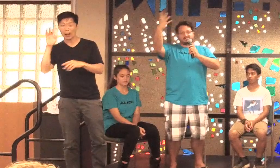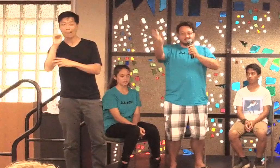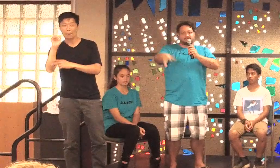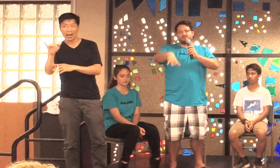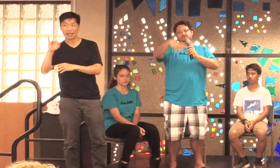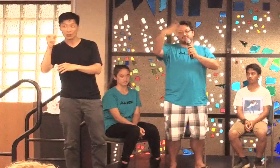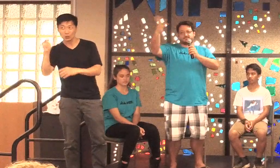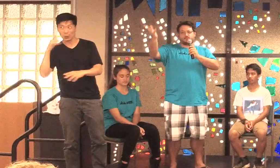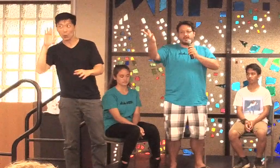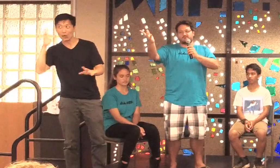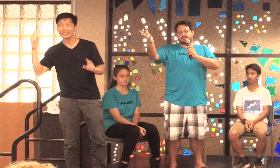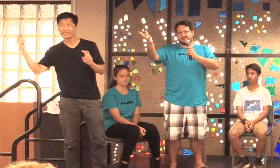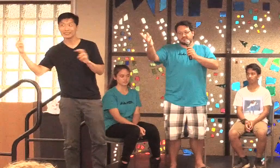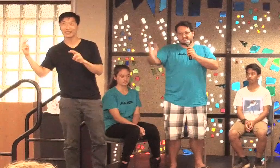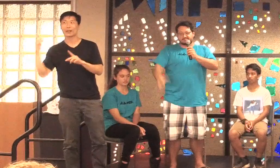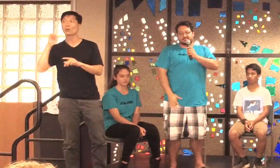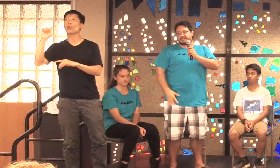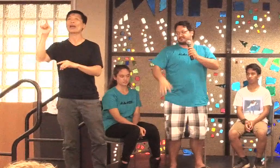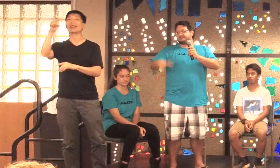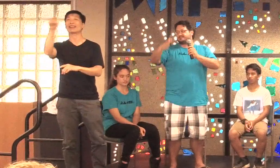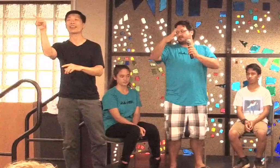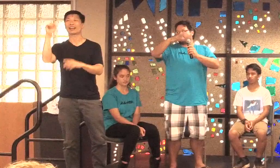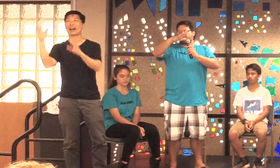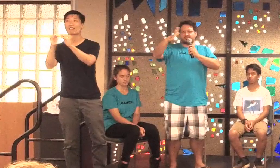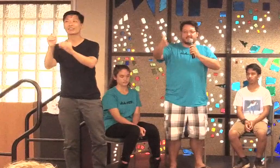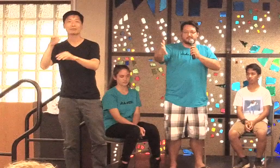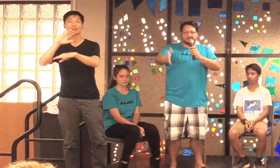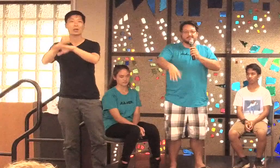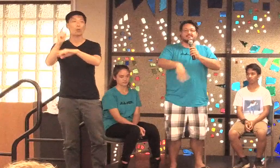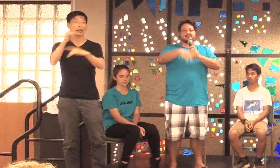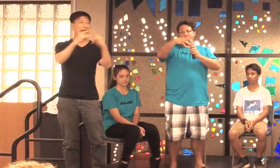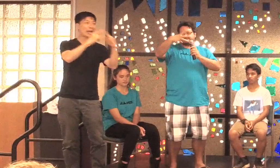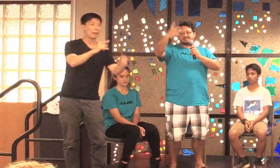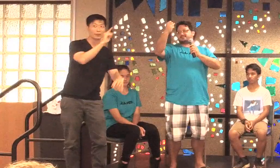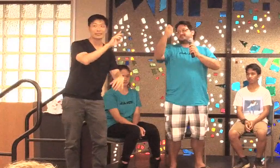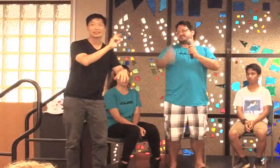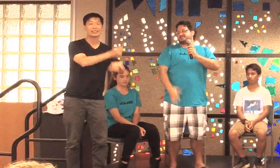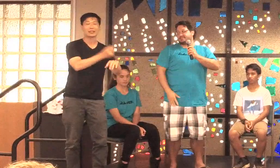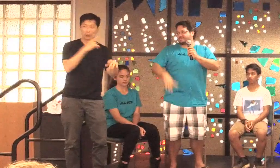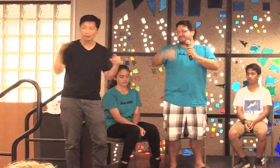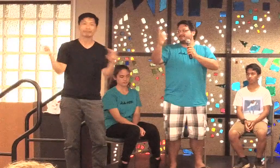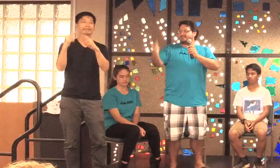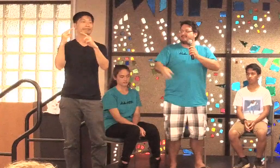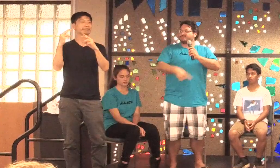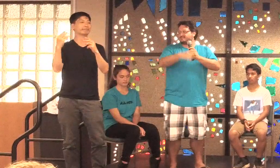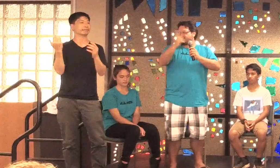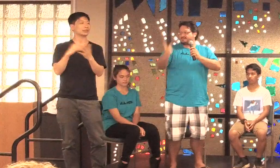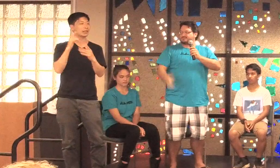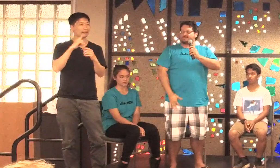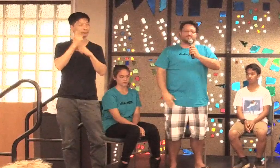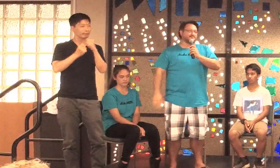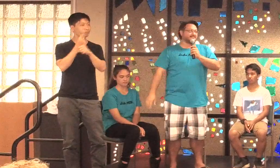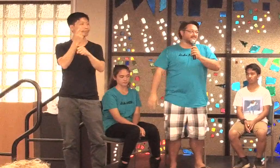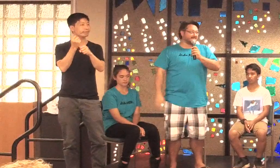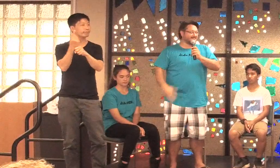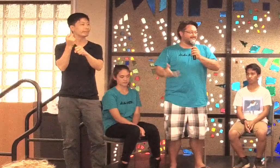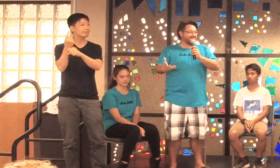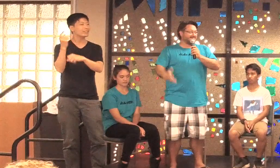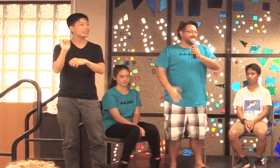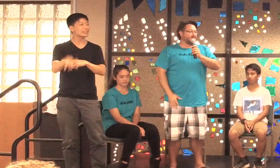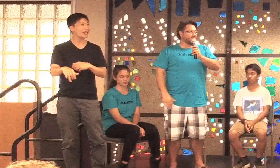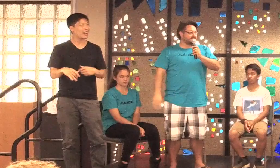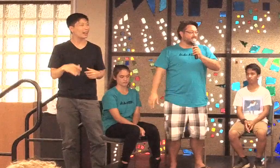about, oh, I'm going to see you, you know, wherever the conference is and then or wherever the camp is, and then we see each other. It's like but every single year. So it's